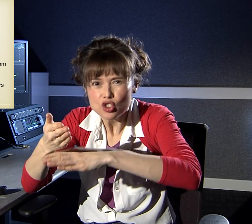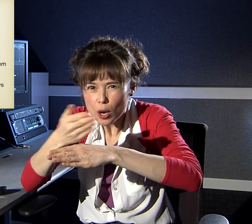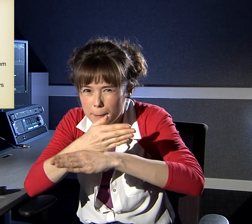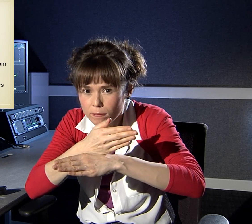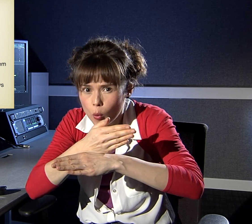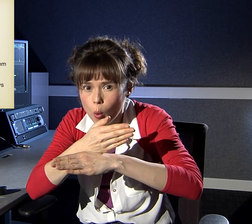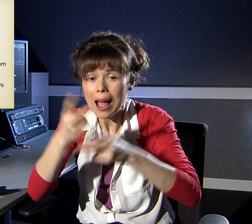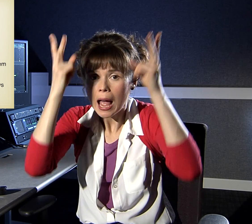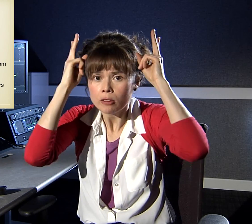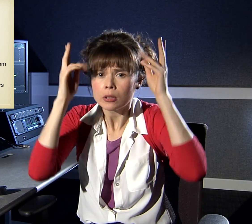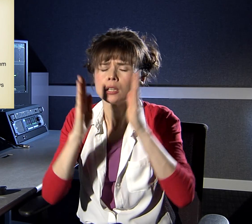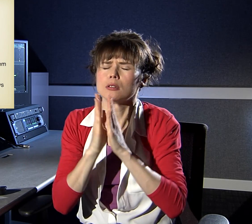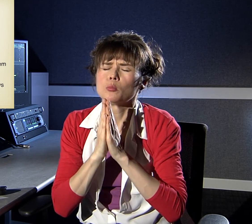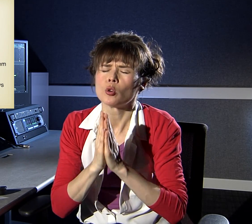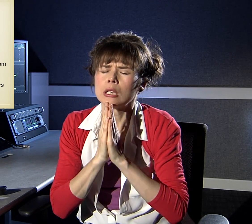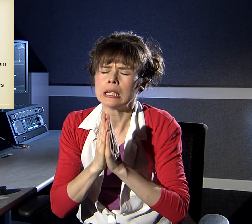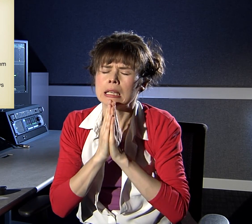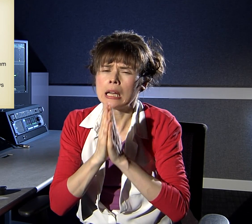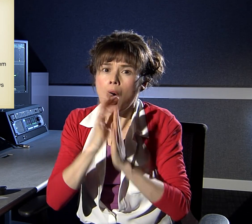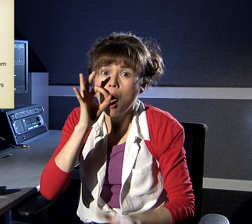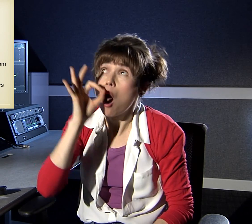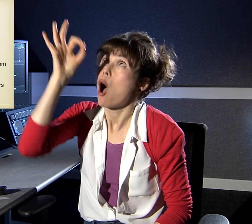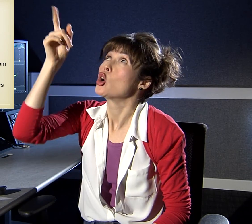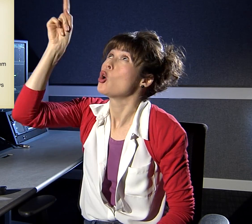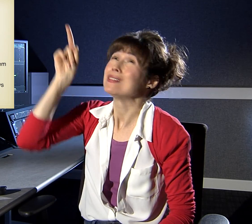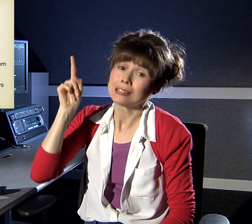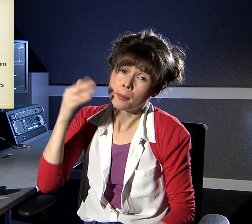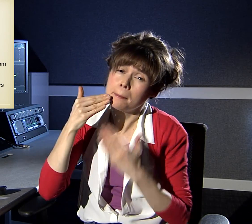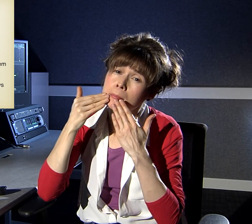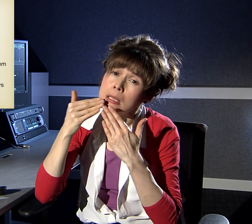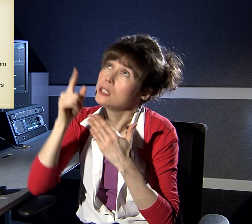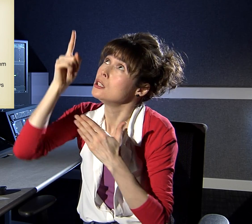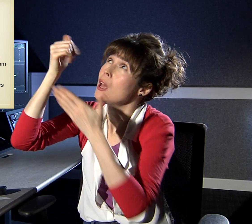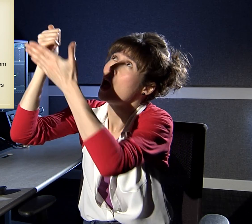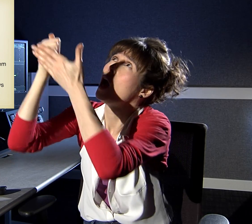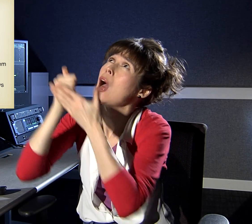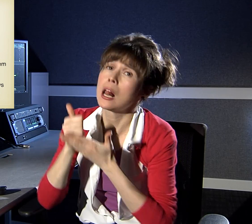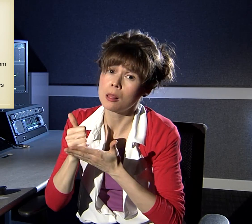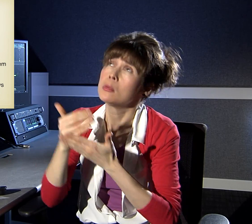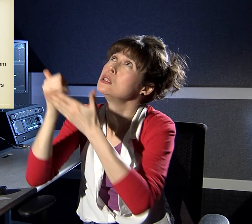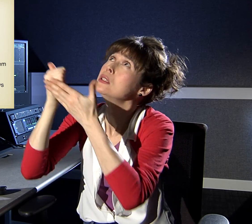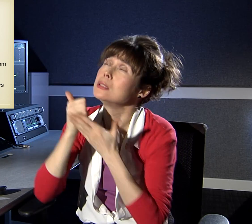Then before sunrise, Henry V prays to God to ask for help.